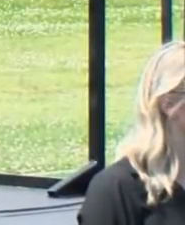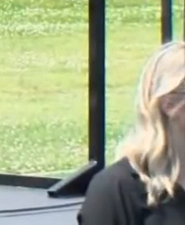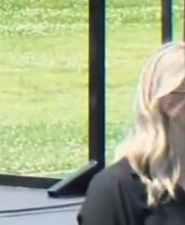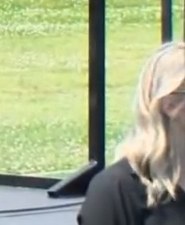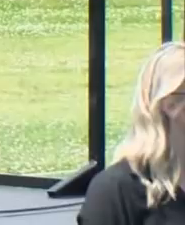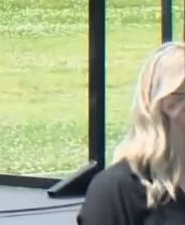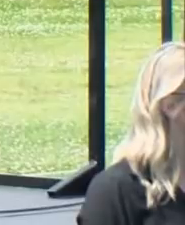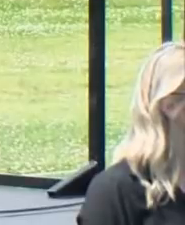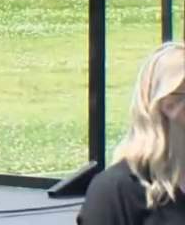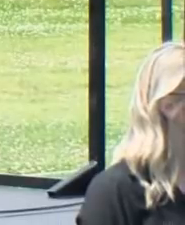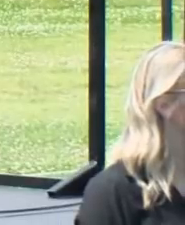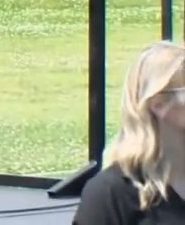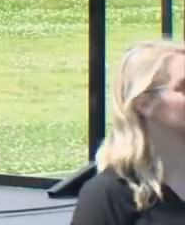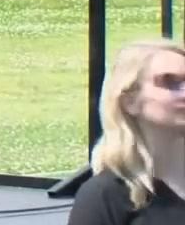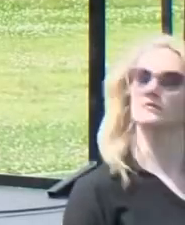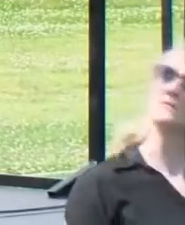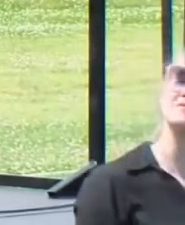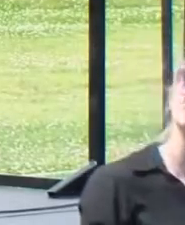Jessica Crouch,